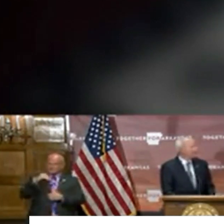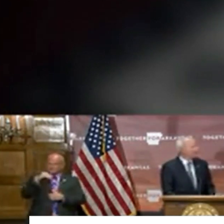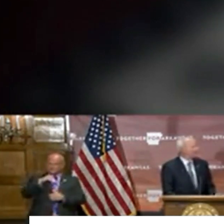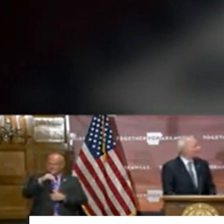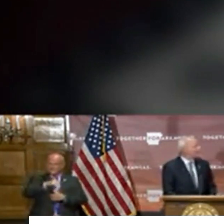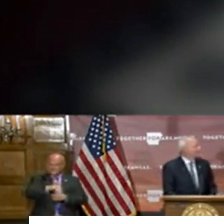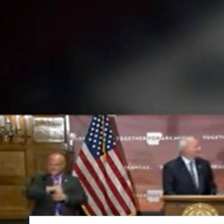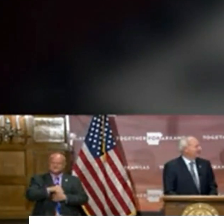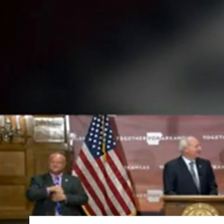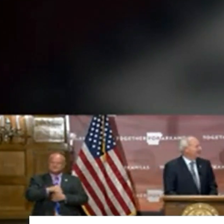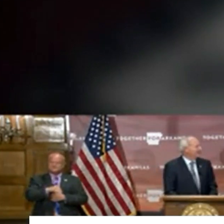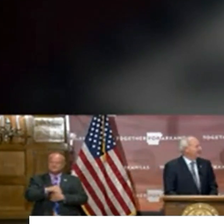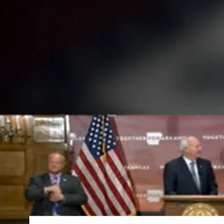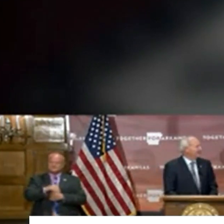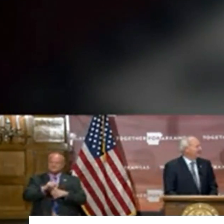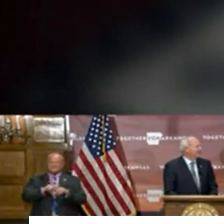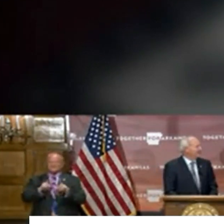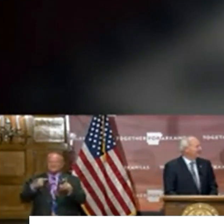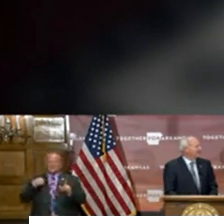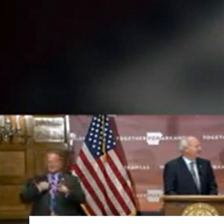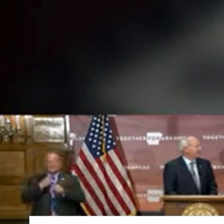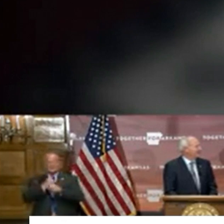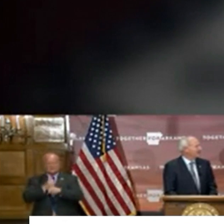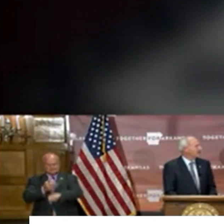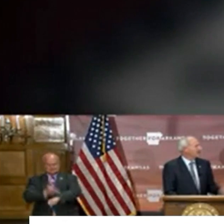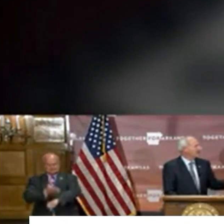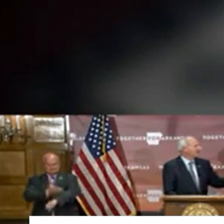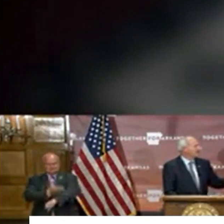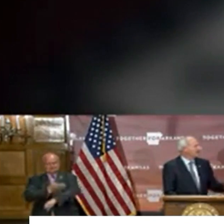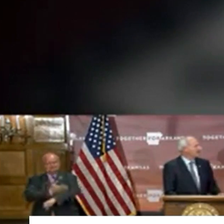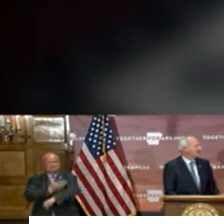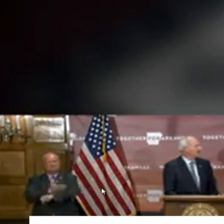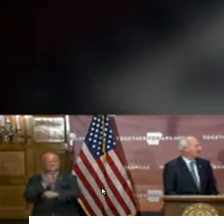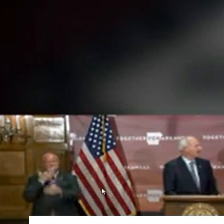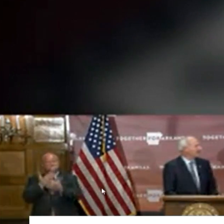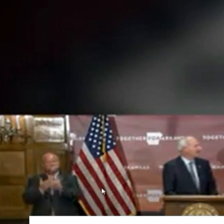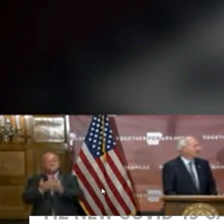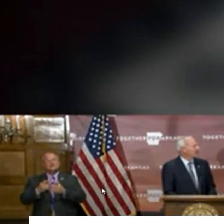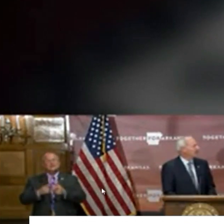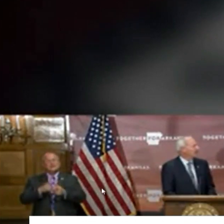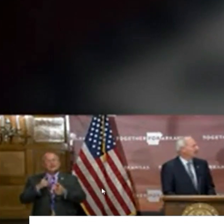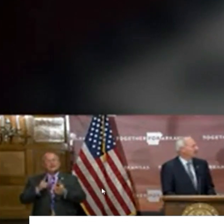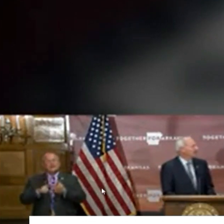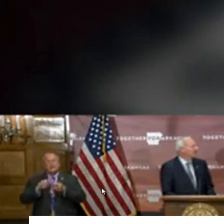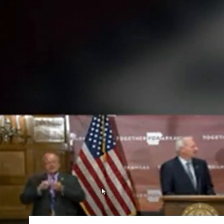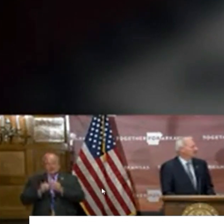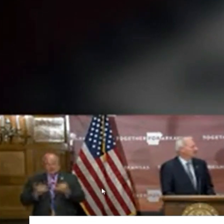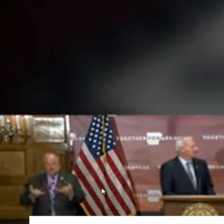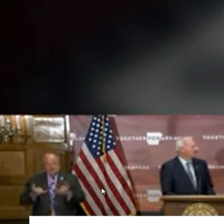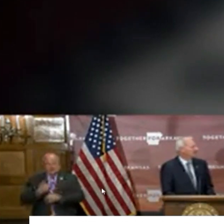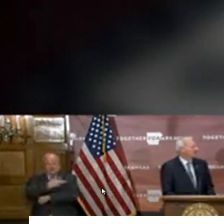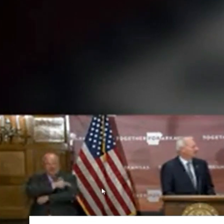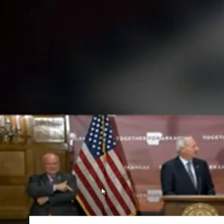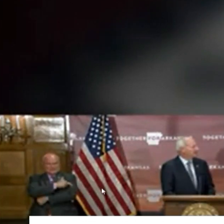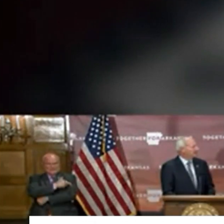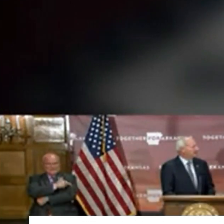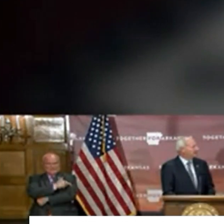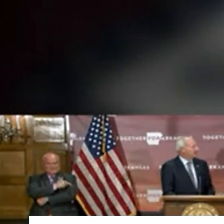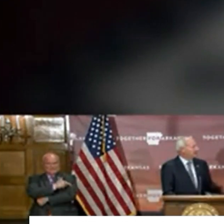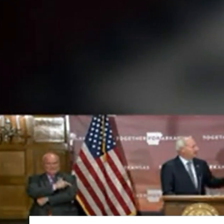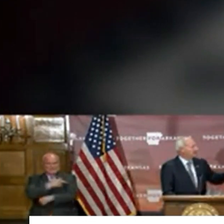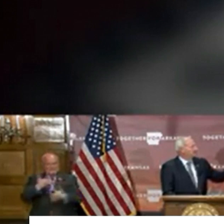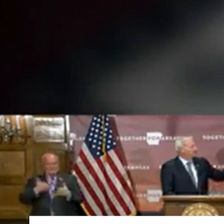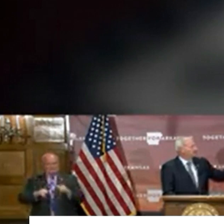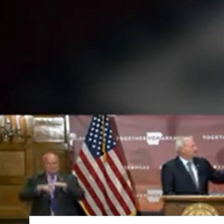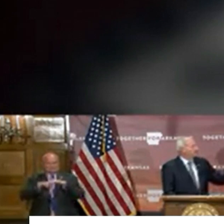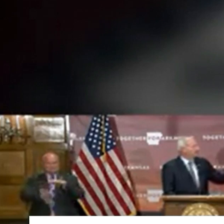down, but we're making some progress there. And then the number of currently hospitalized is still